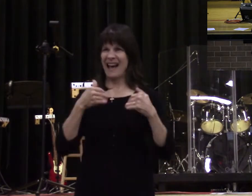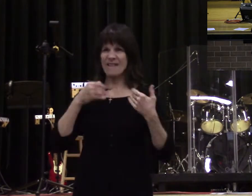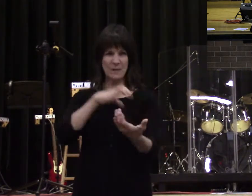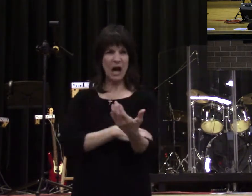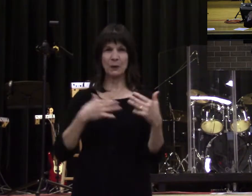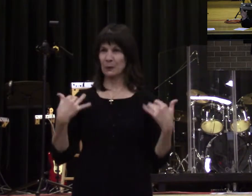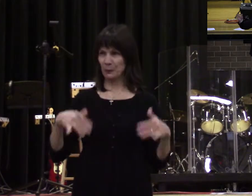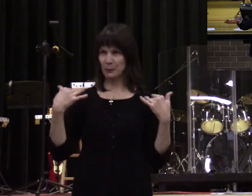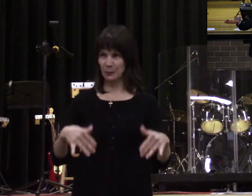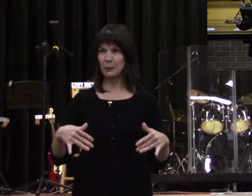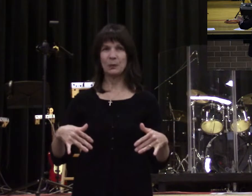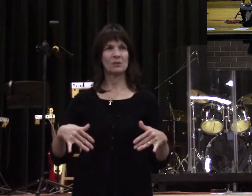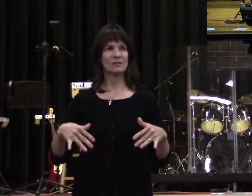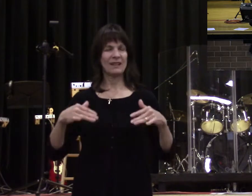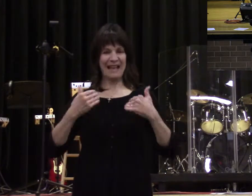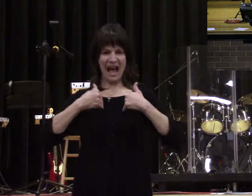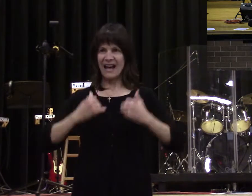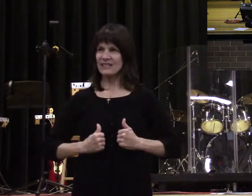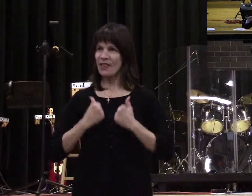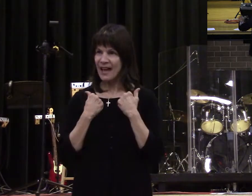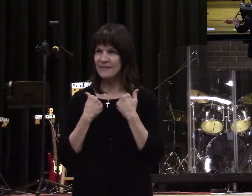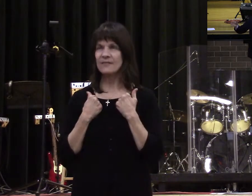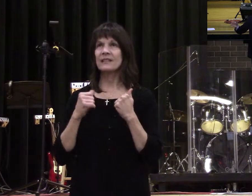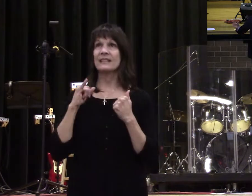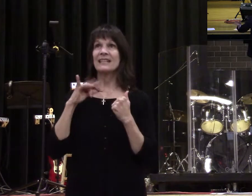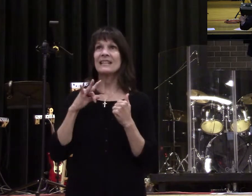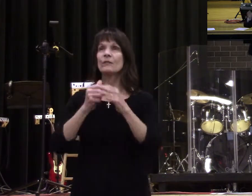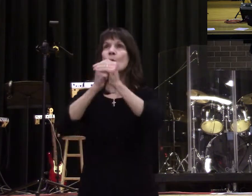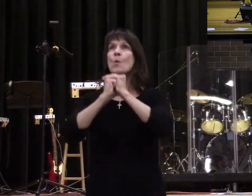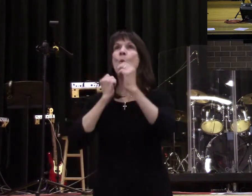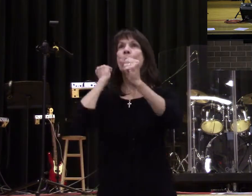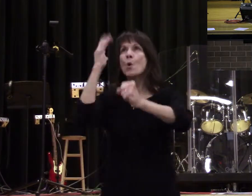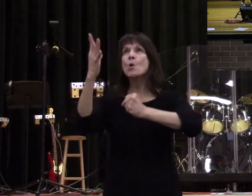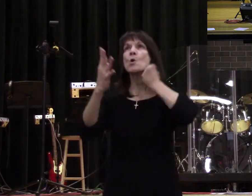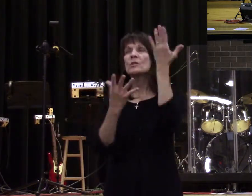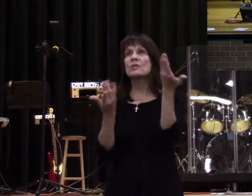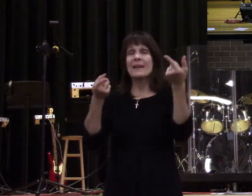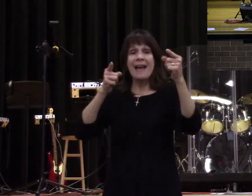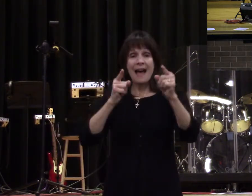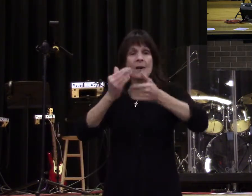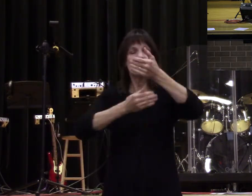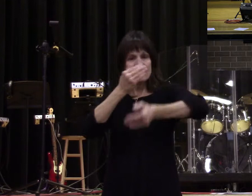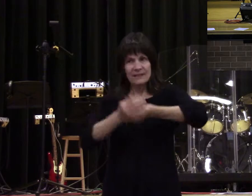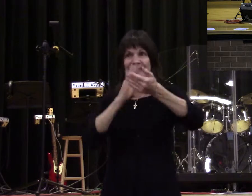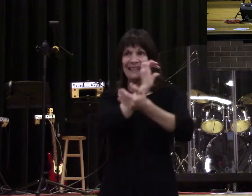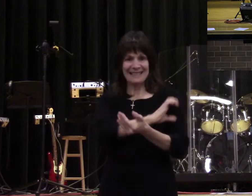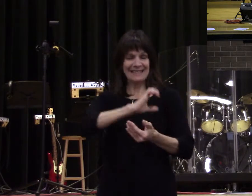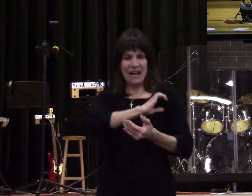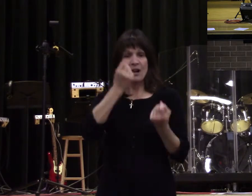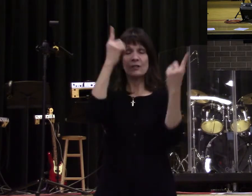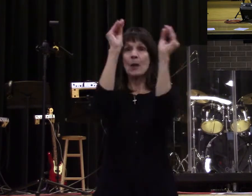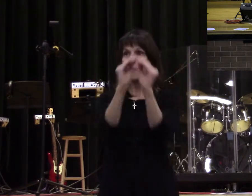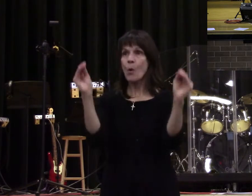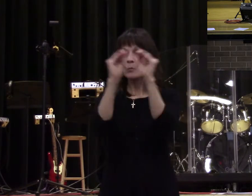see God, you worship God. You worship God, you see God. Who here needs to see God more? Raise your hand. How many